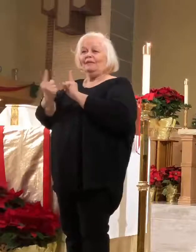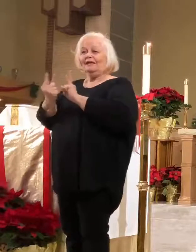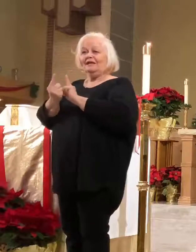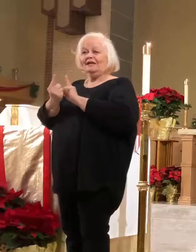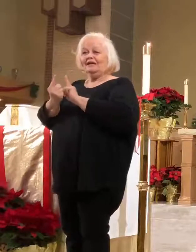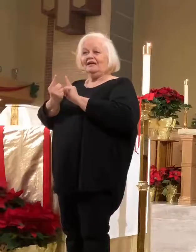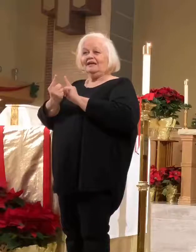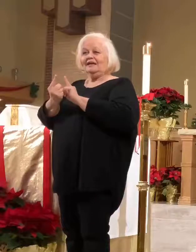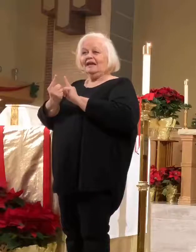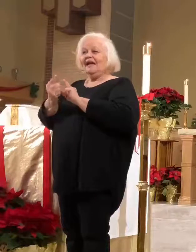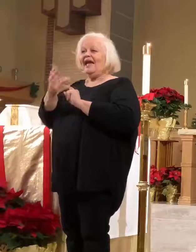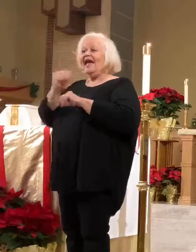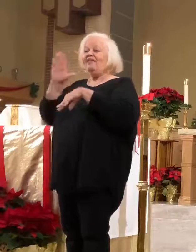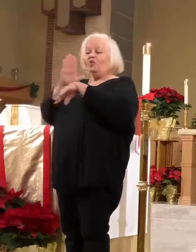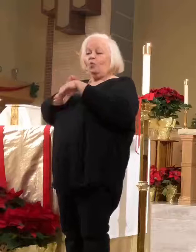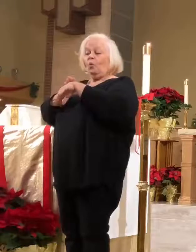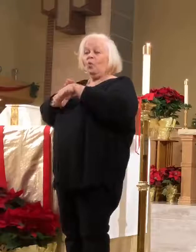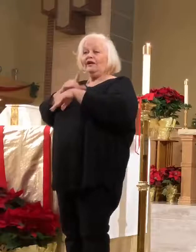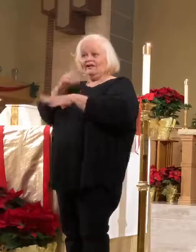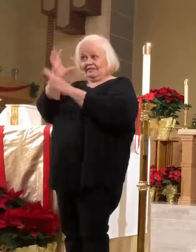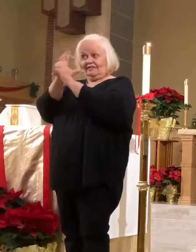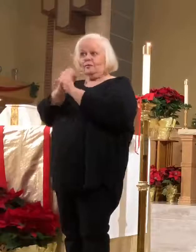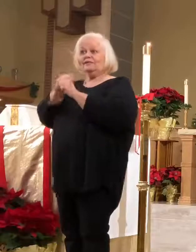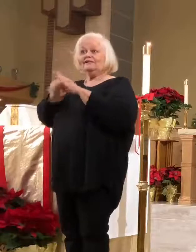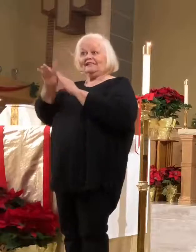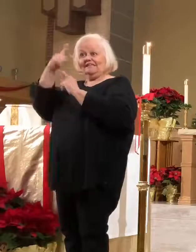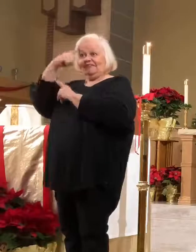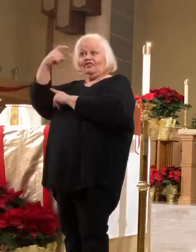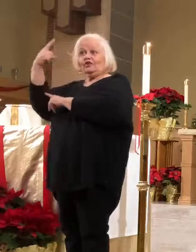And the warnings they receive in a dream